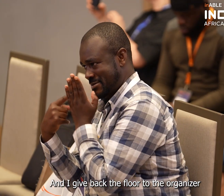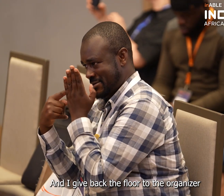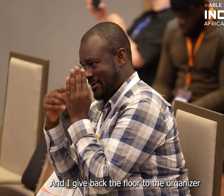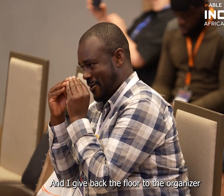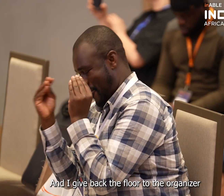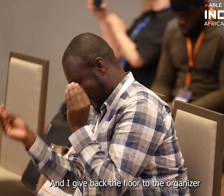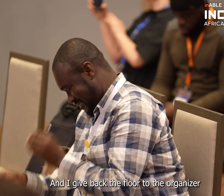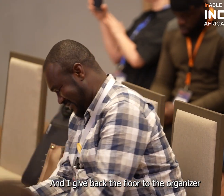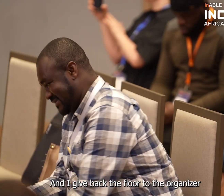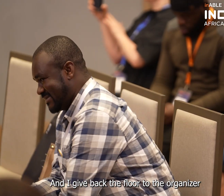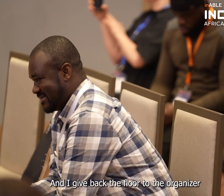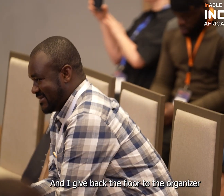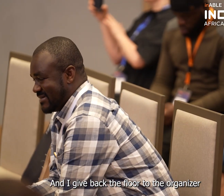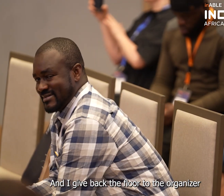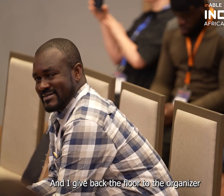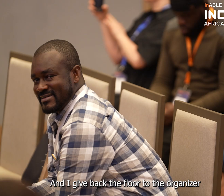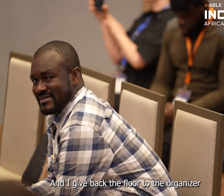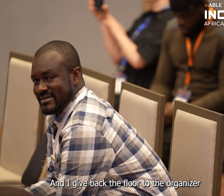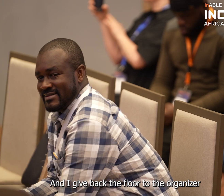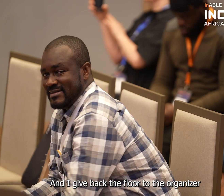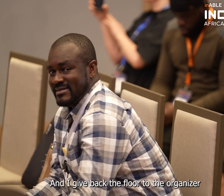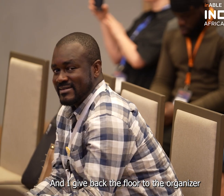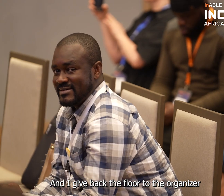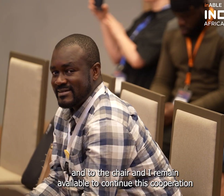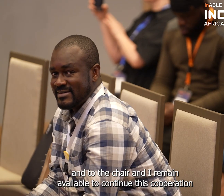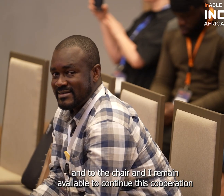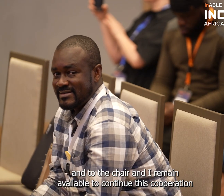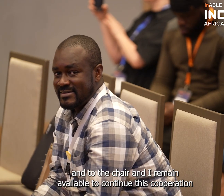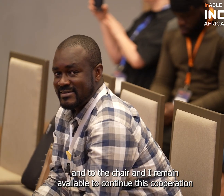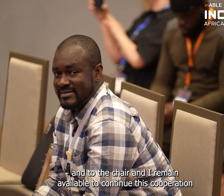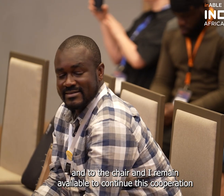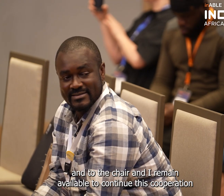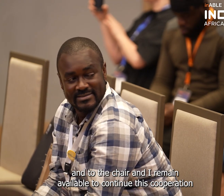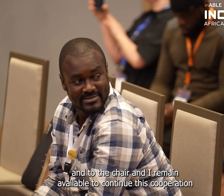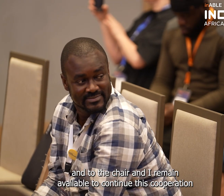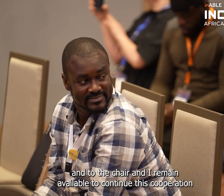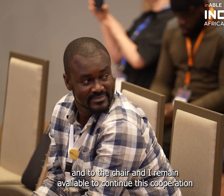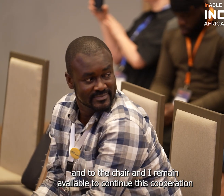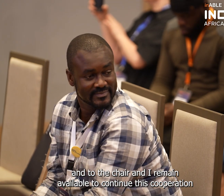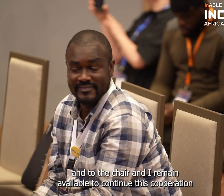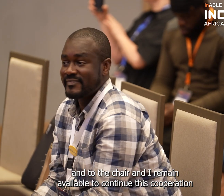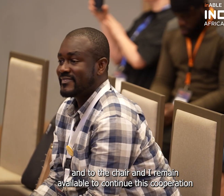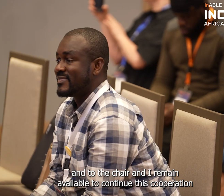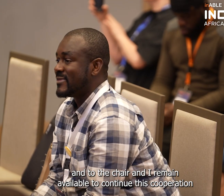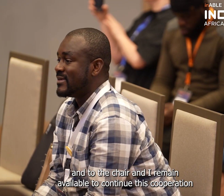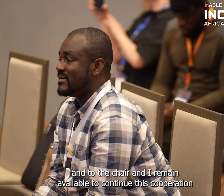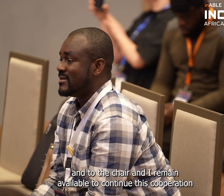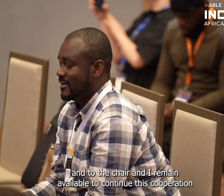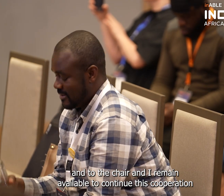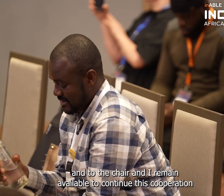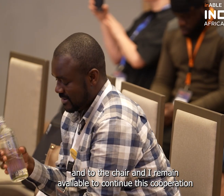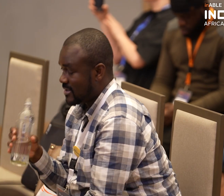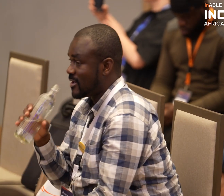to the organizer and the chair, and I remain available to continue